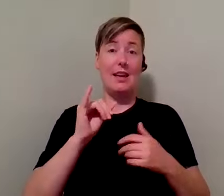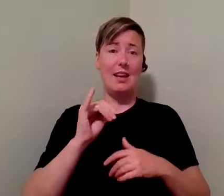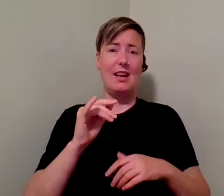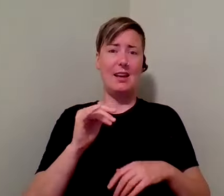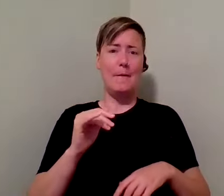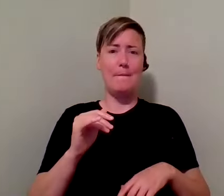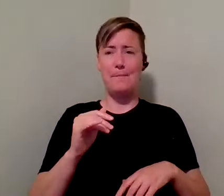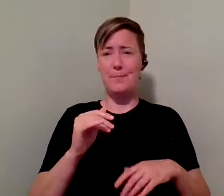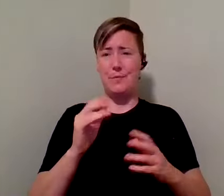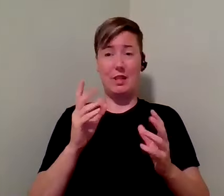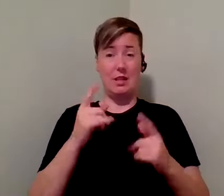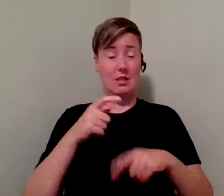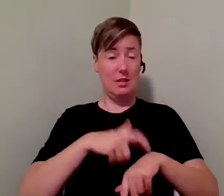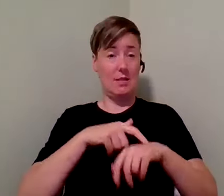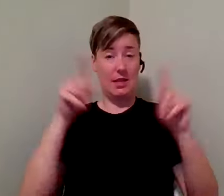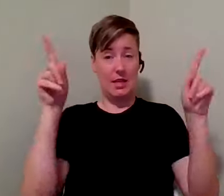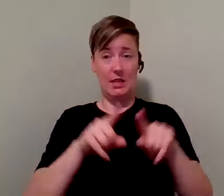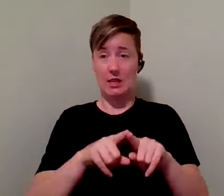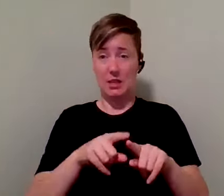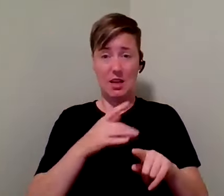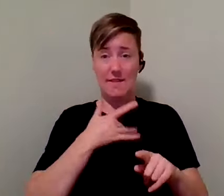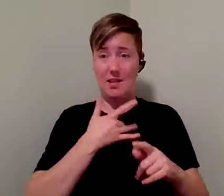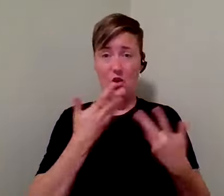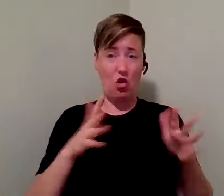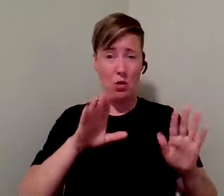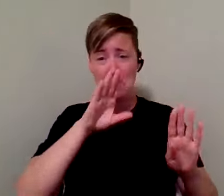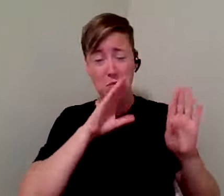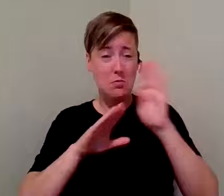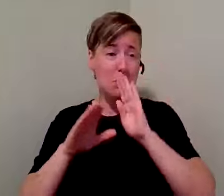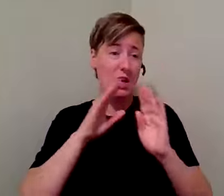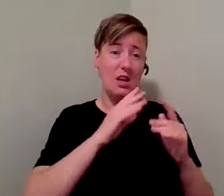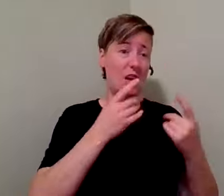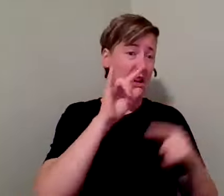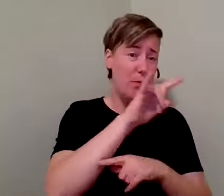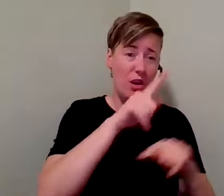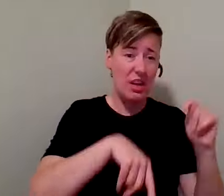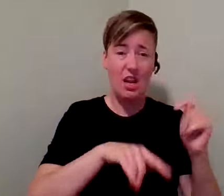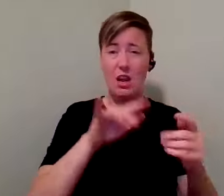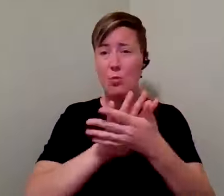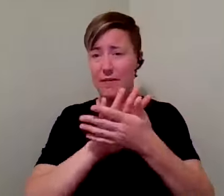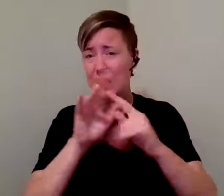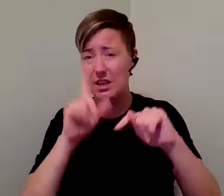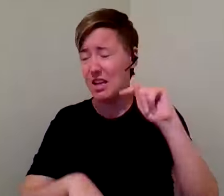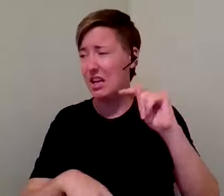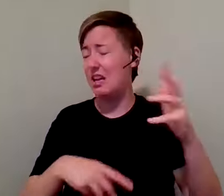So like, you know, uh, and there was a whole host of things, but I tried the